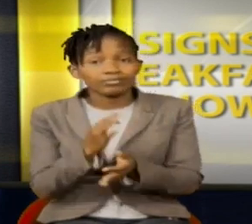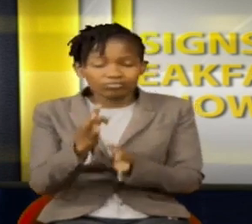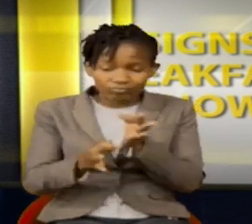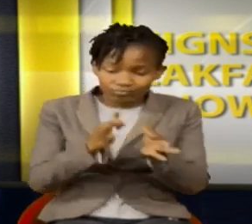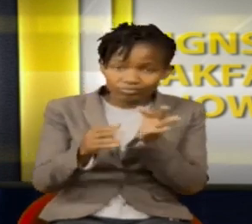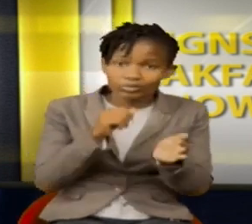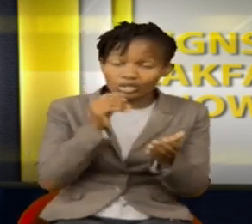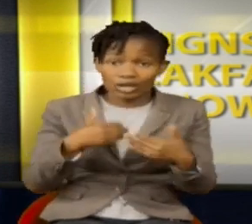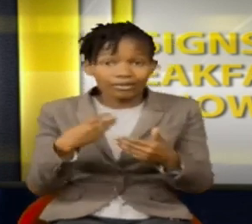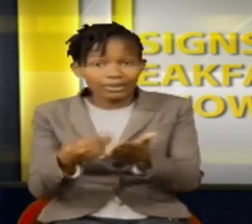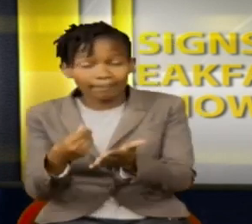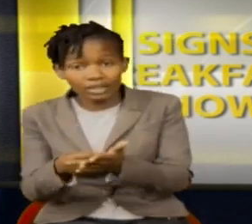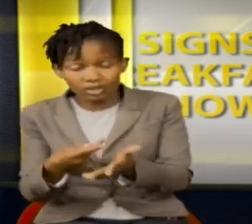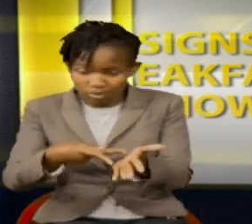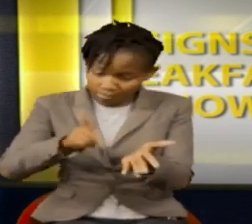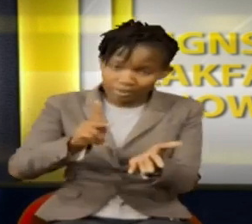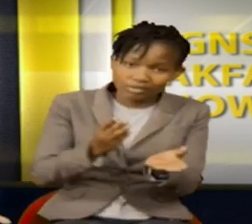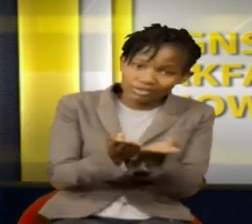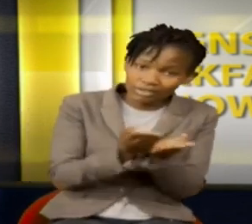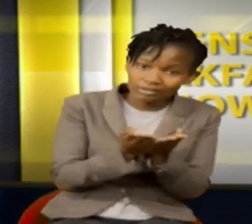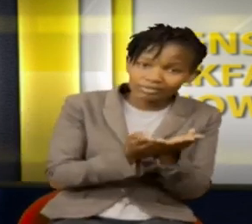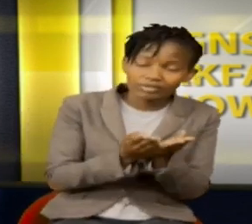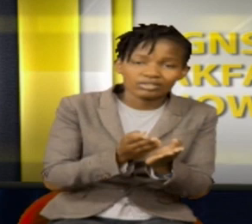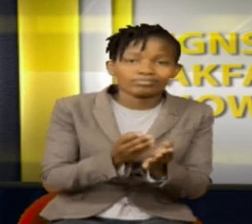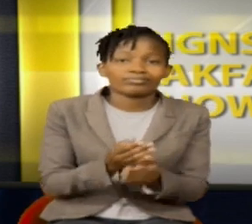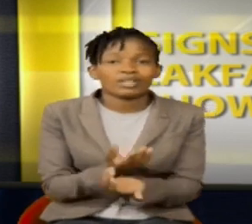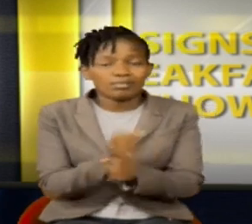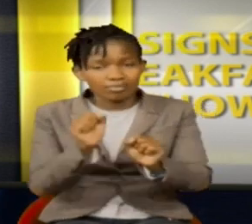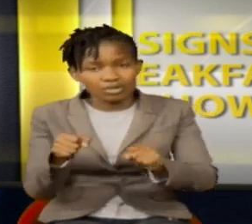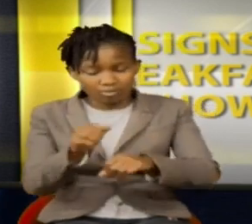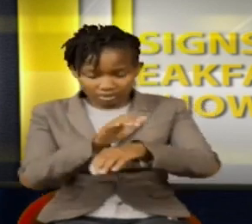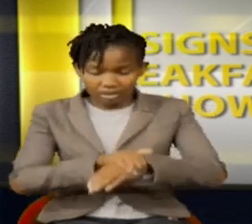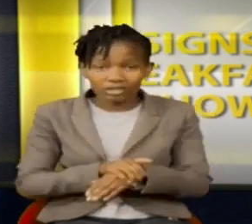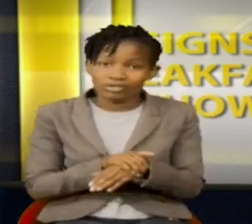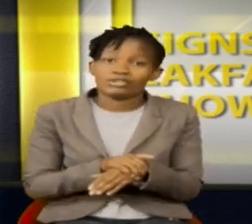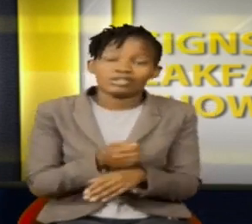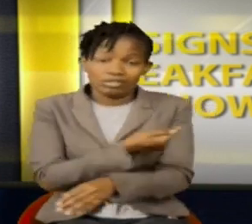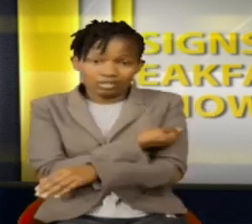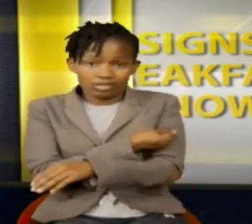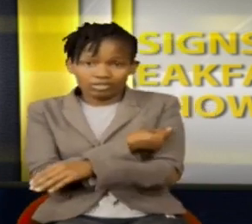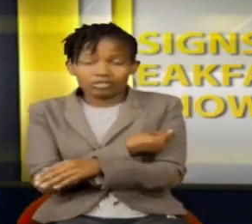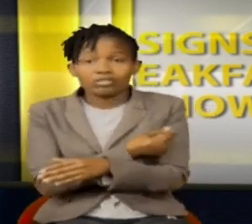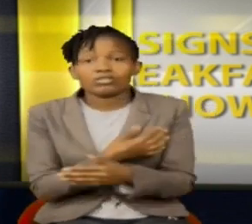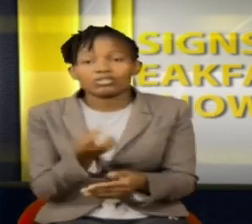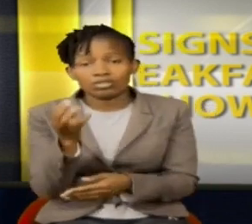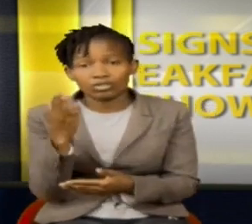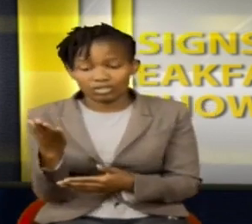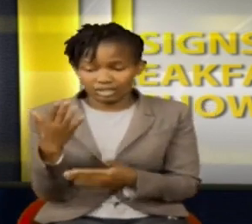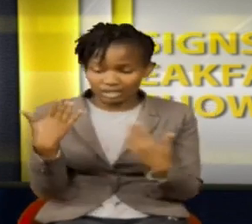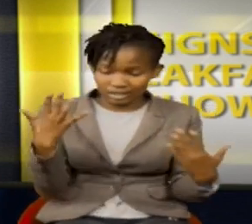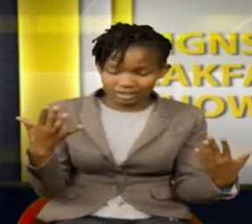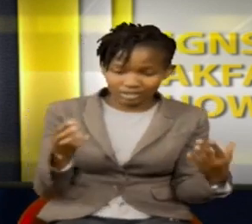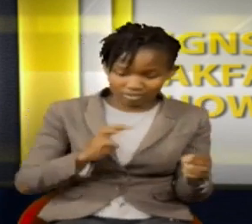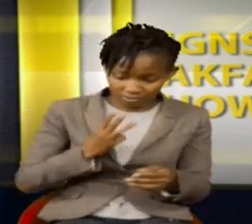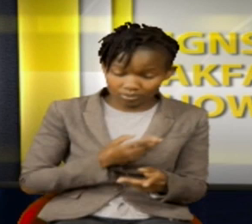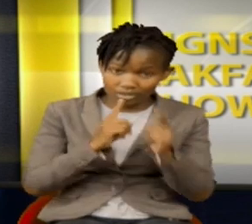not have the money to pay for the services, you cannot get treatment. Yes. Unfortunately. So those are things that we are talking about. And if we